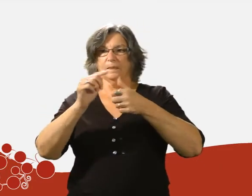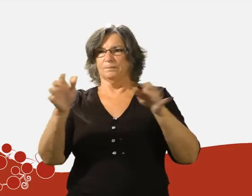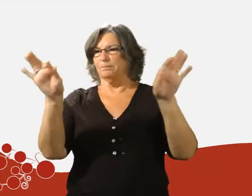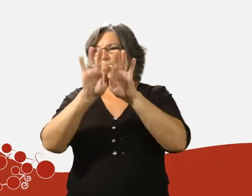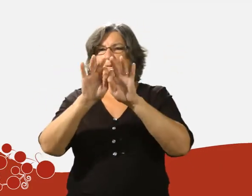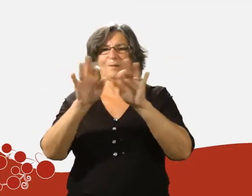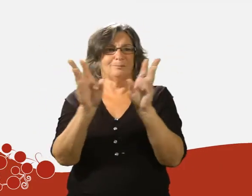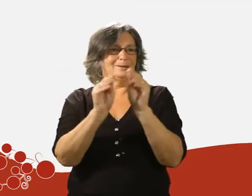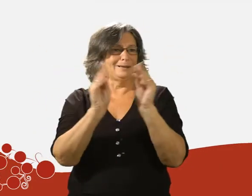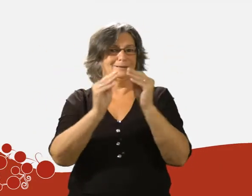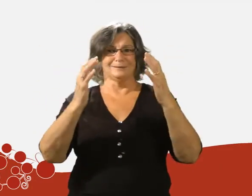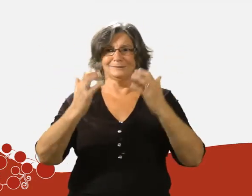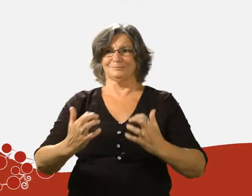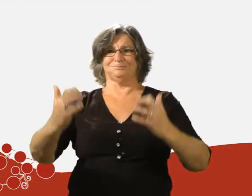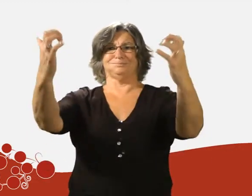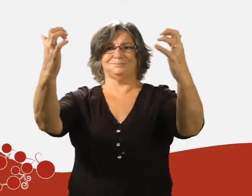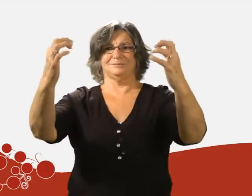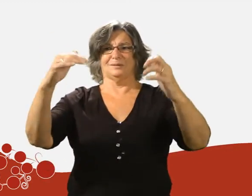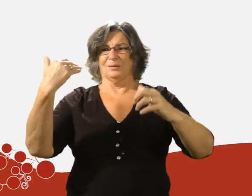lot of complex communication, such as large meetings.